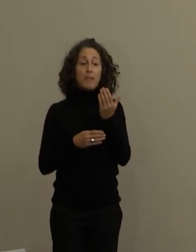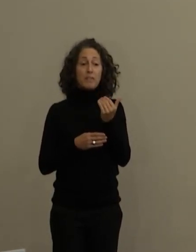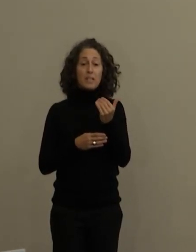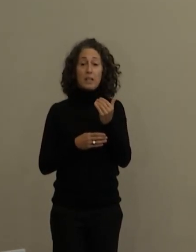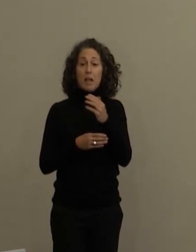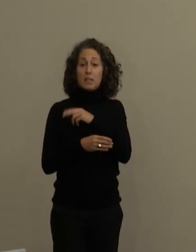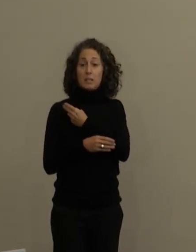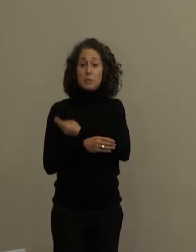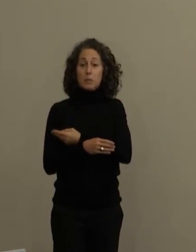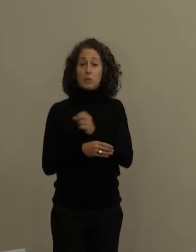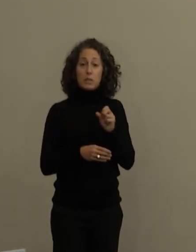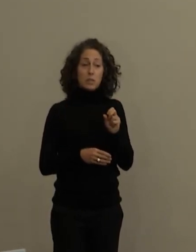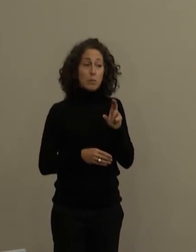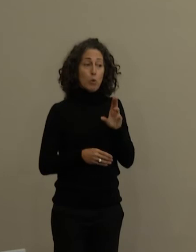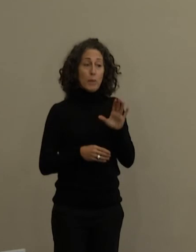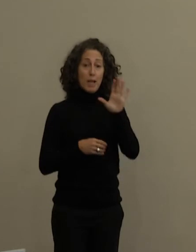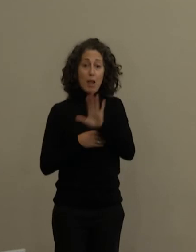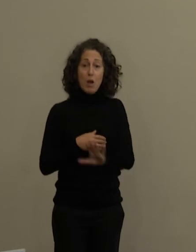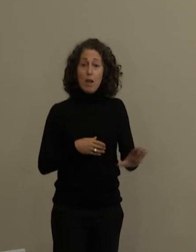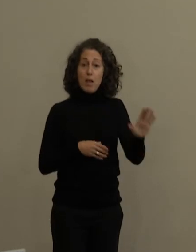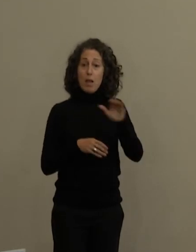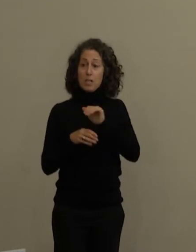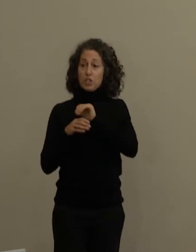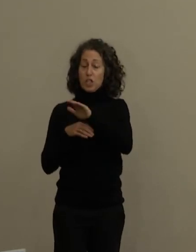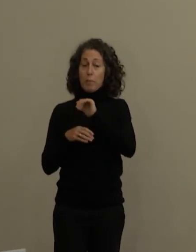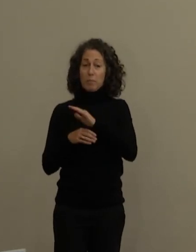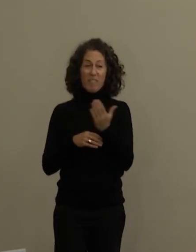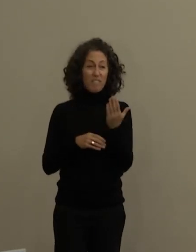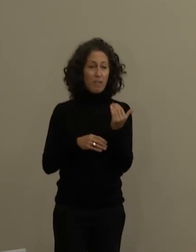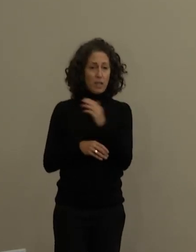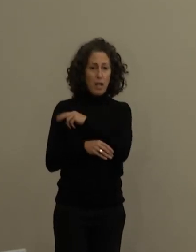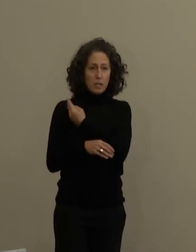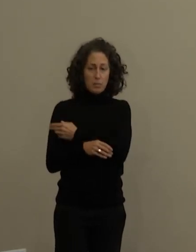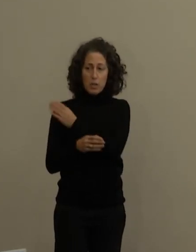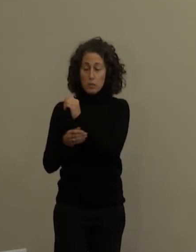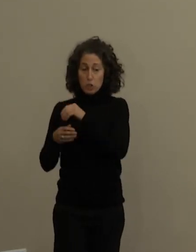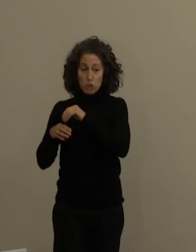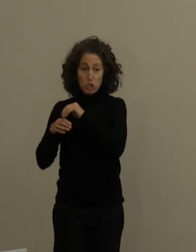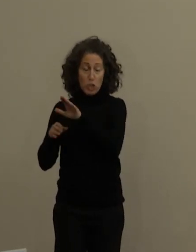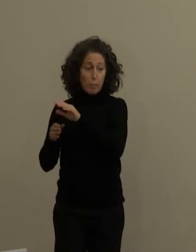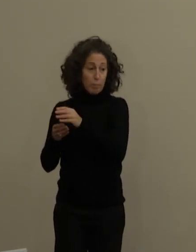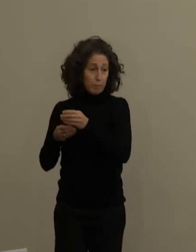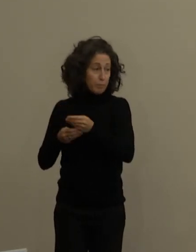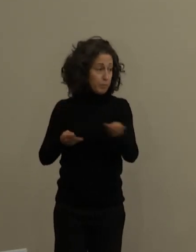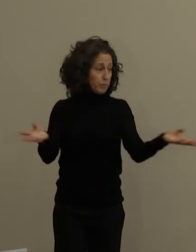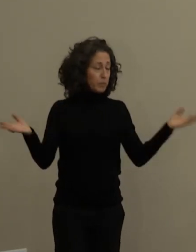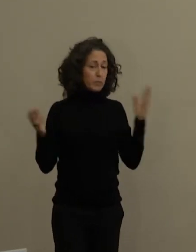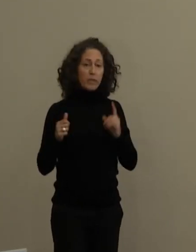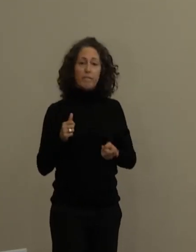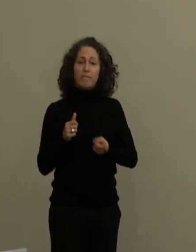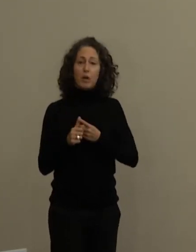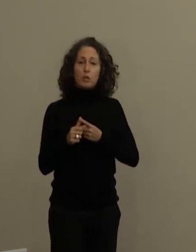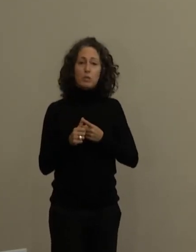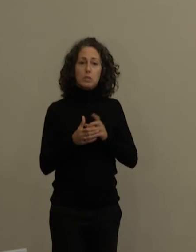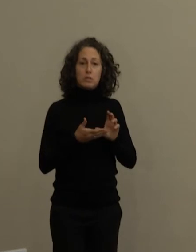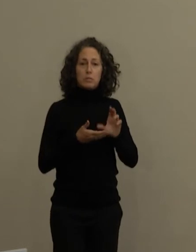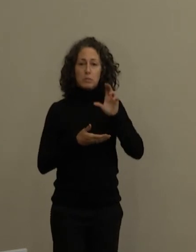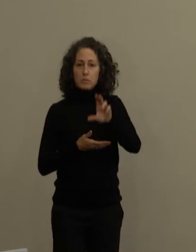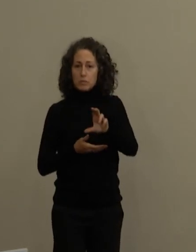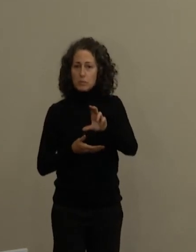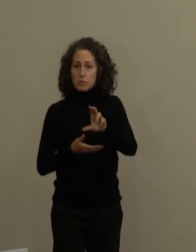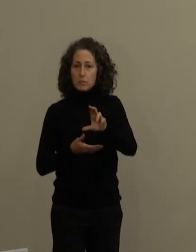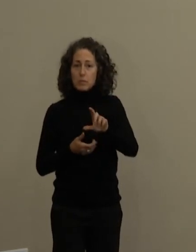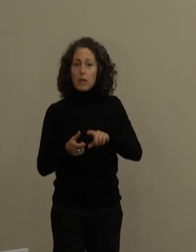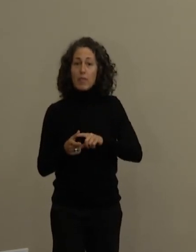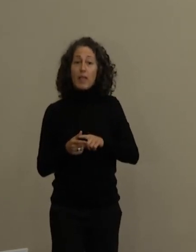suburban area at the same time, and they will all be getting their first allotments. And then we will be storing the second half of